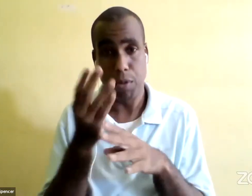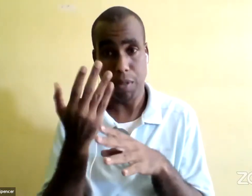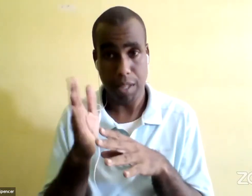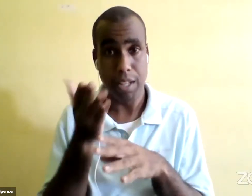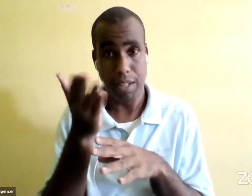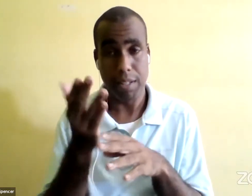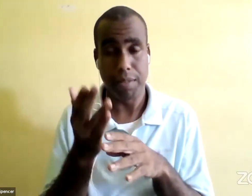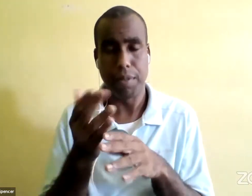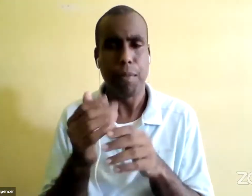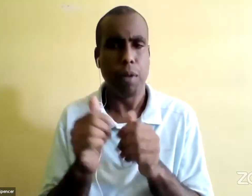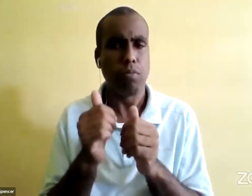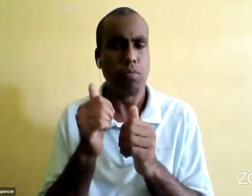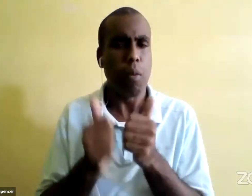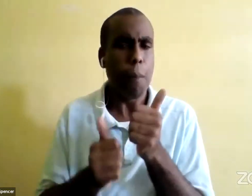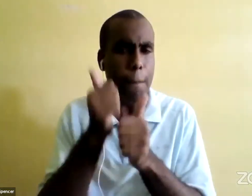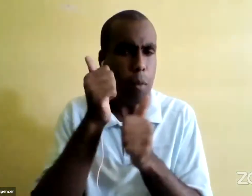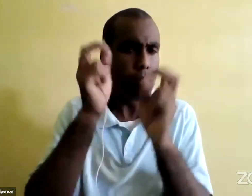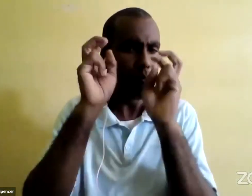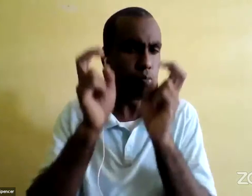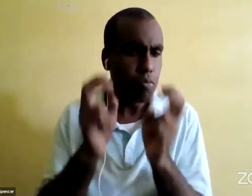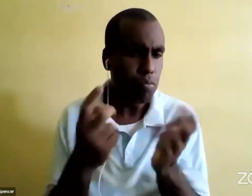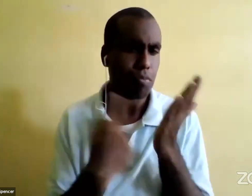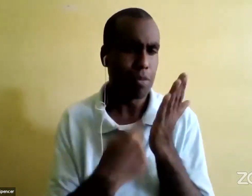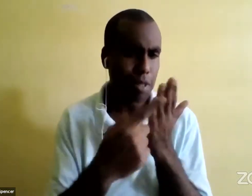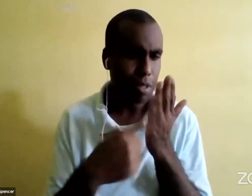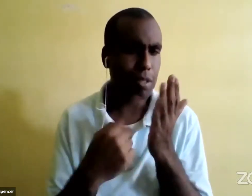covering again. For those of